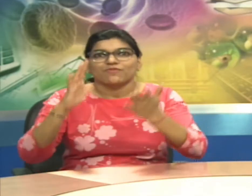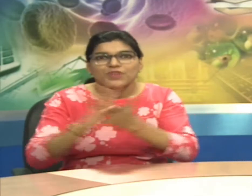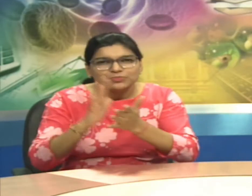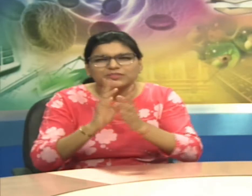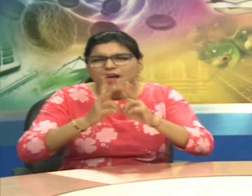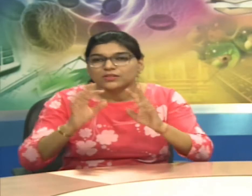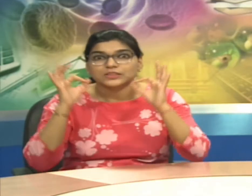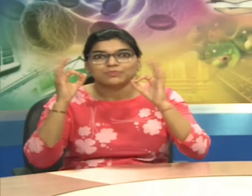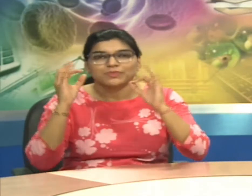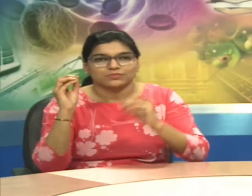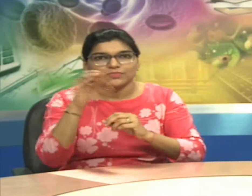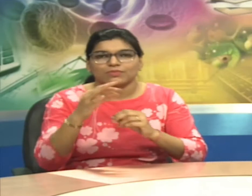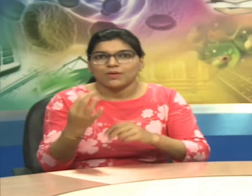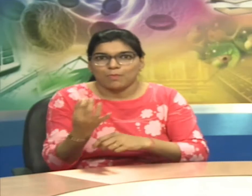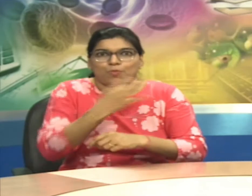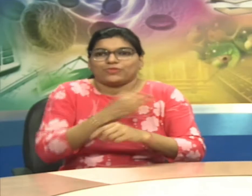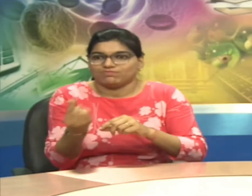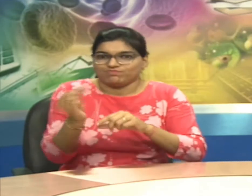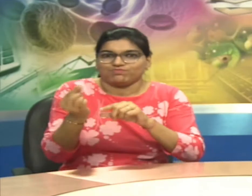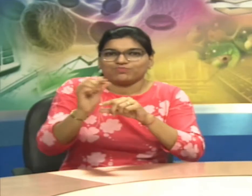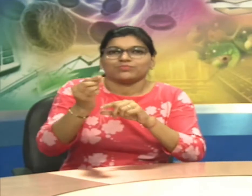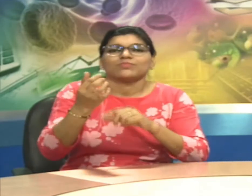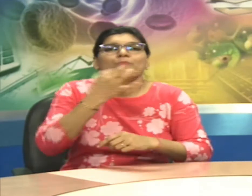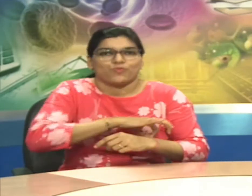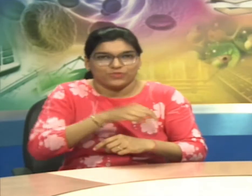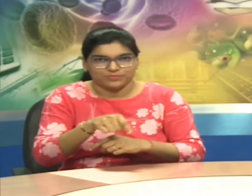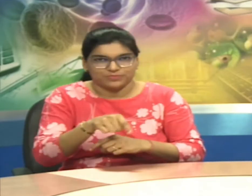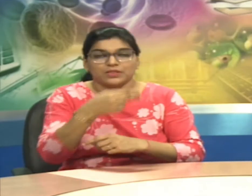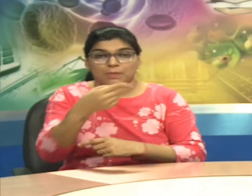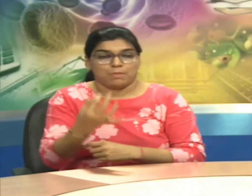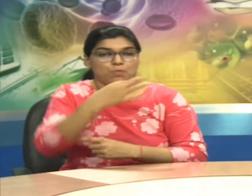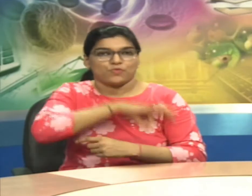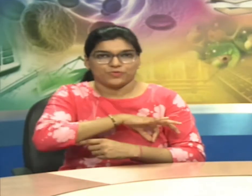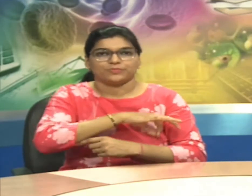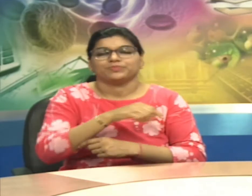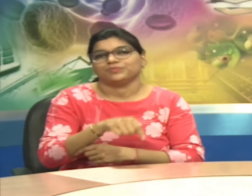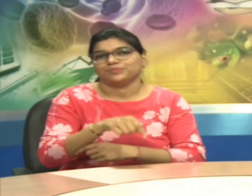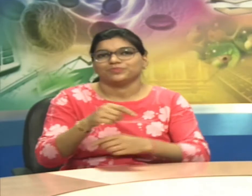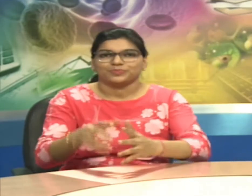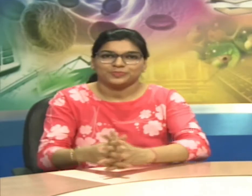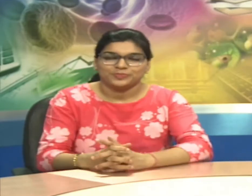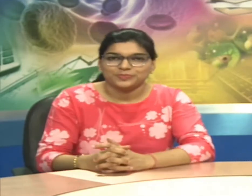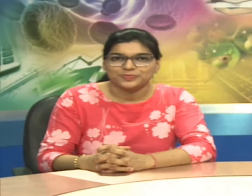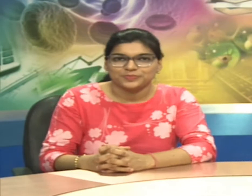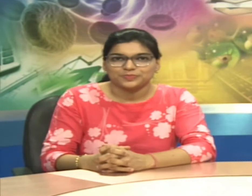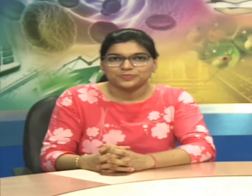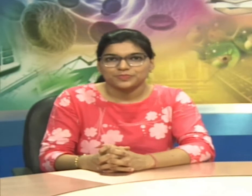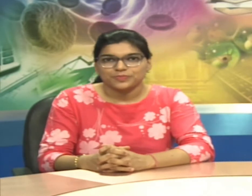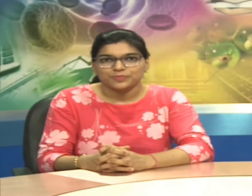Diwali, on festivals. We get extra increment in our salary, that is termed as